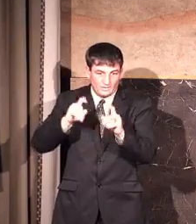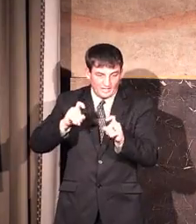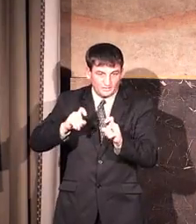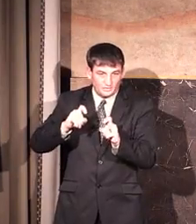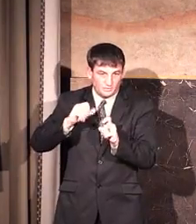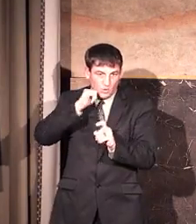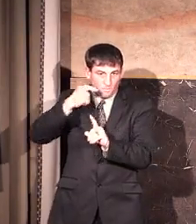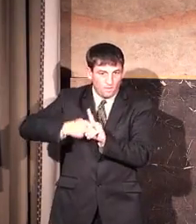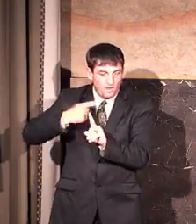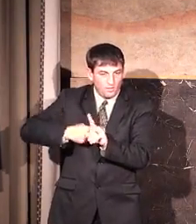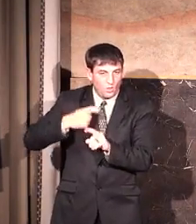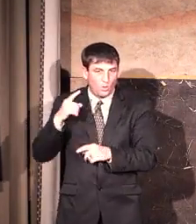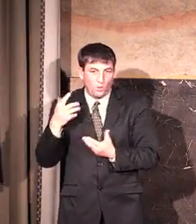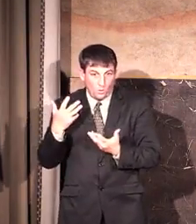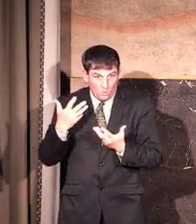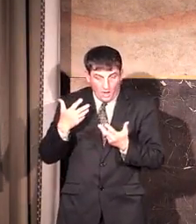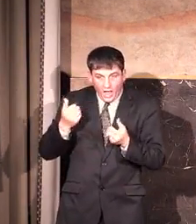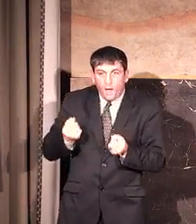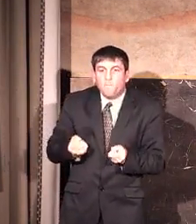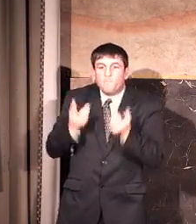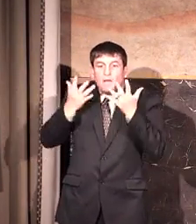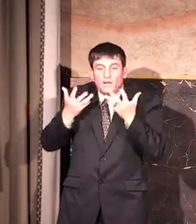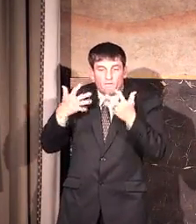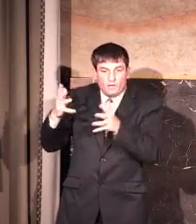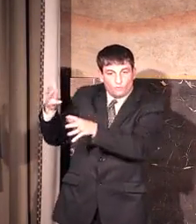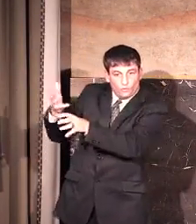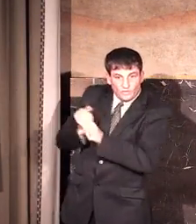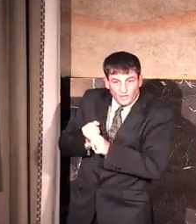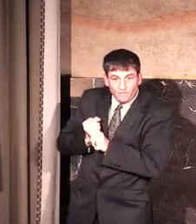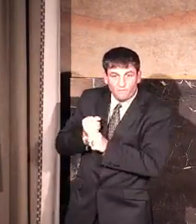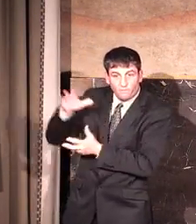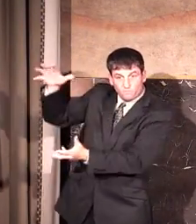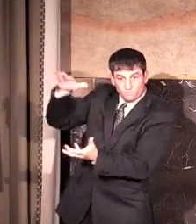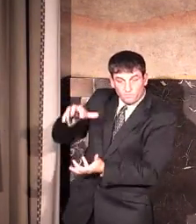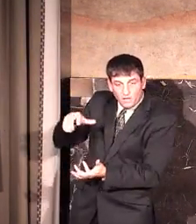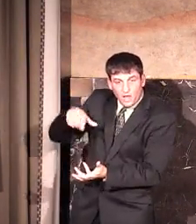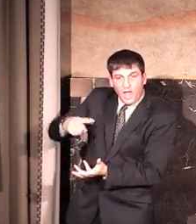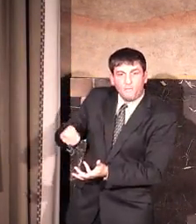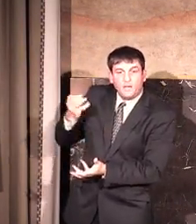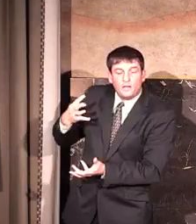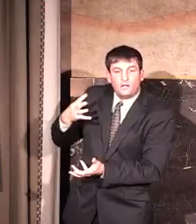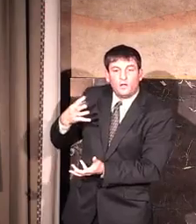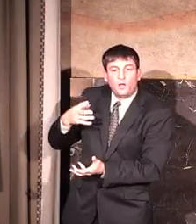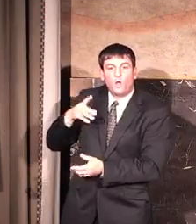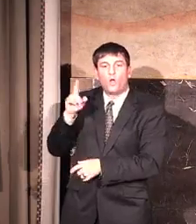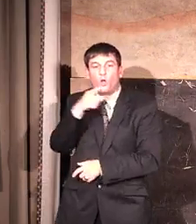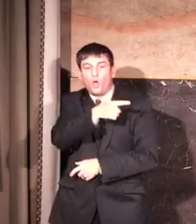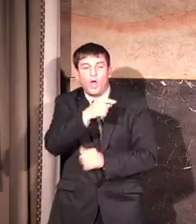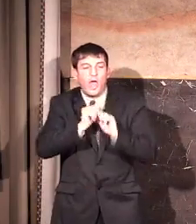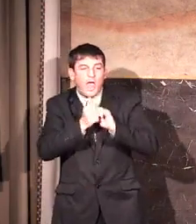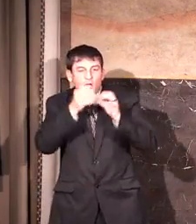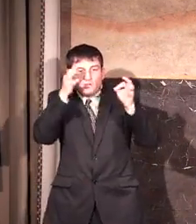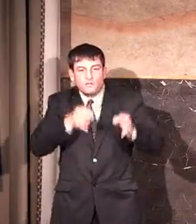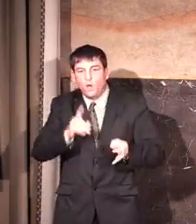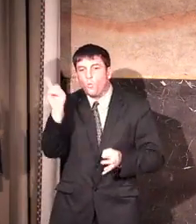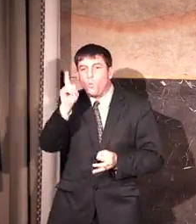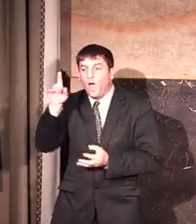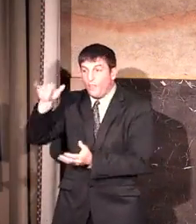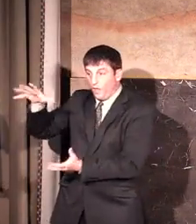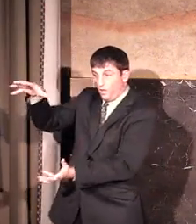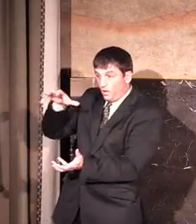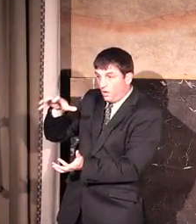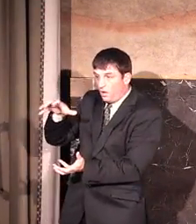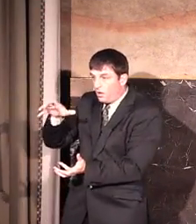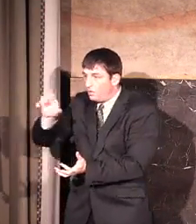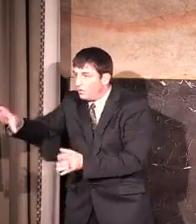at with that? How many have we received? And can you explain a little bit more how you guys are deciding where to allocate those testing resources?